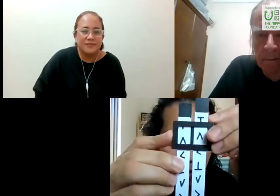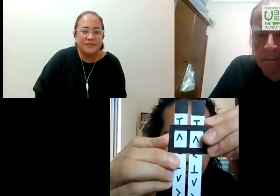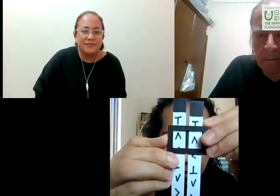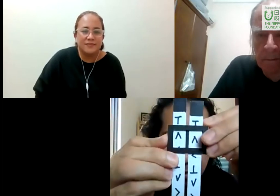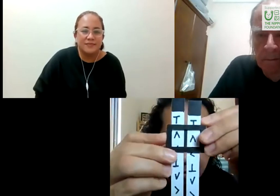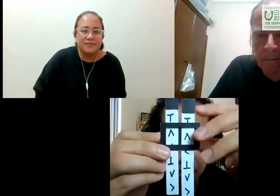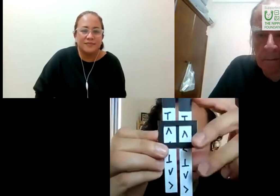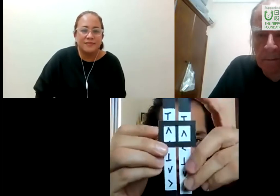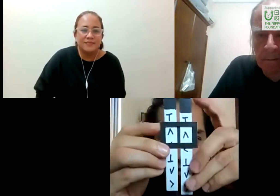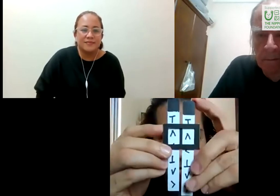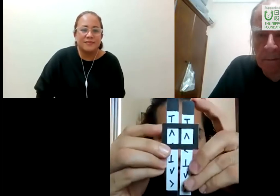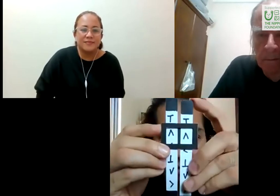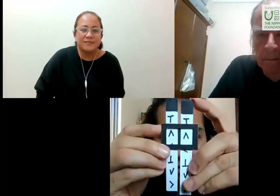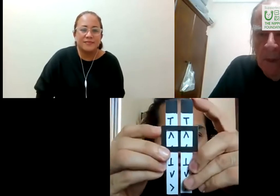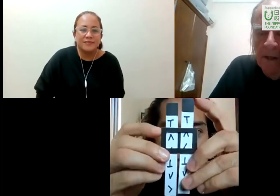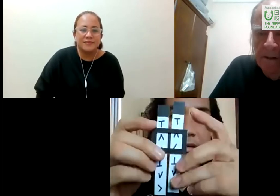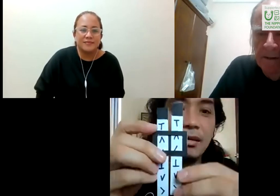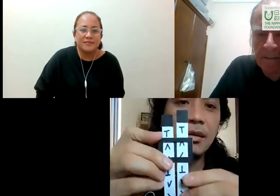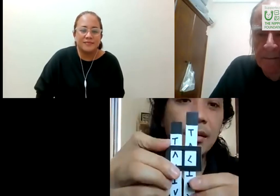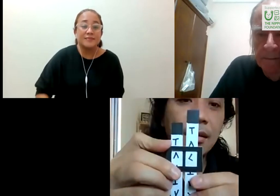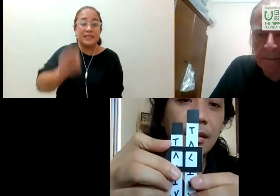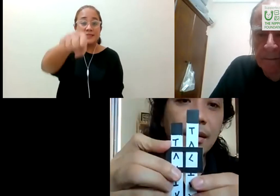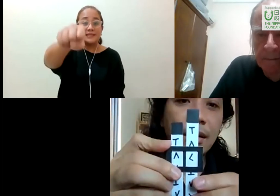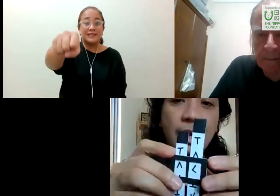Here, Dr. Woody, can you see this? Yes.